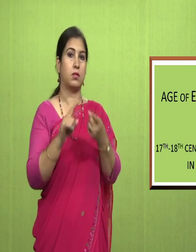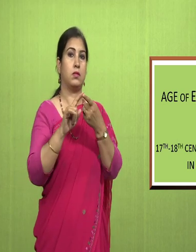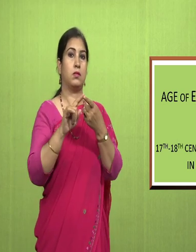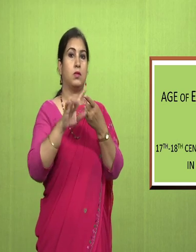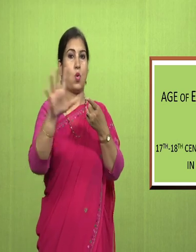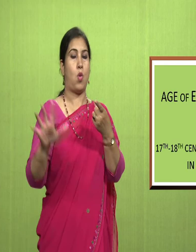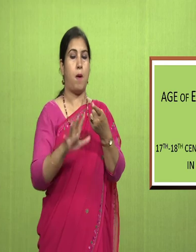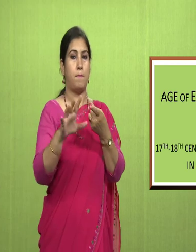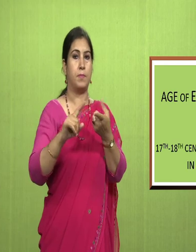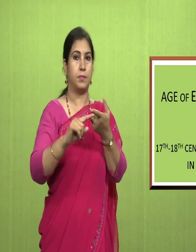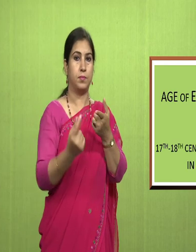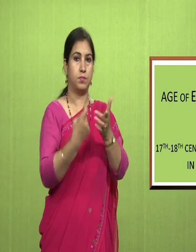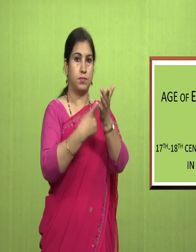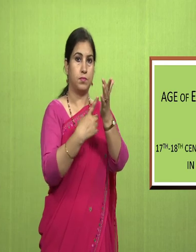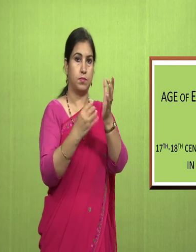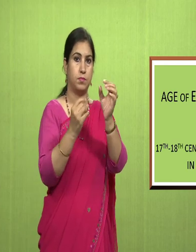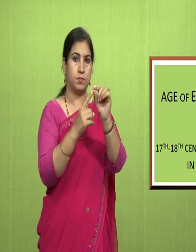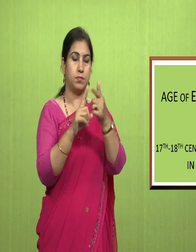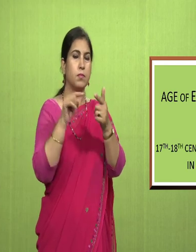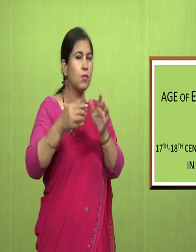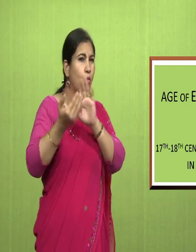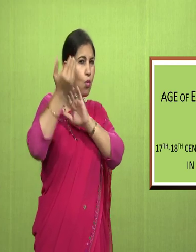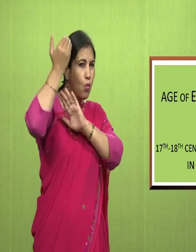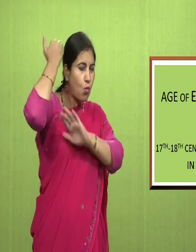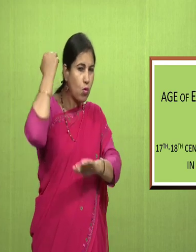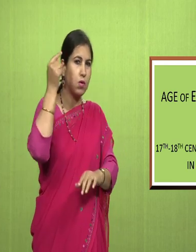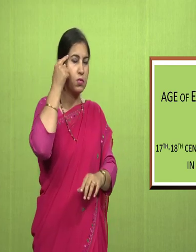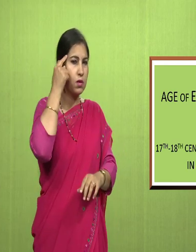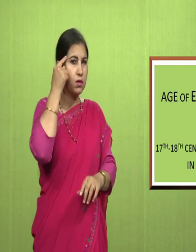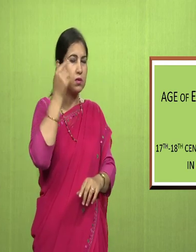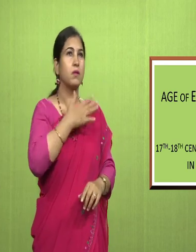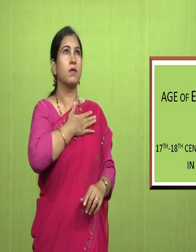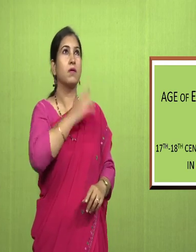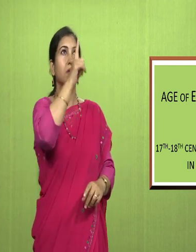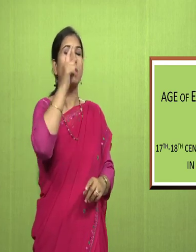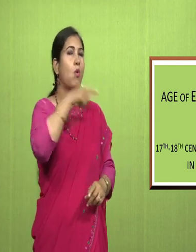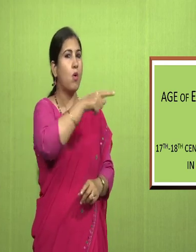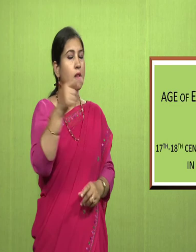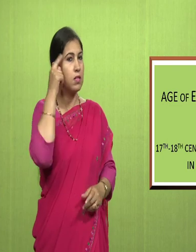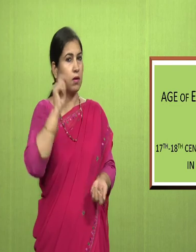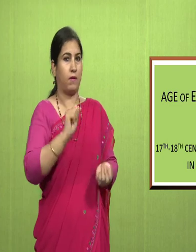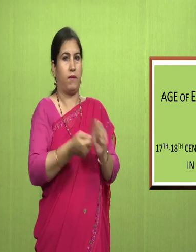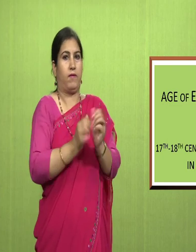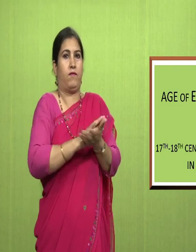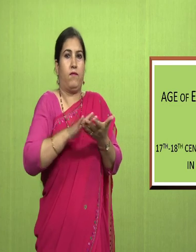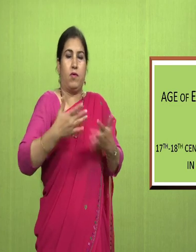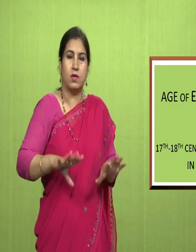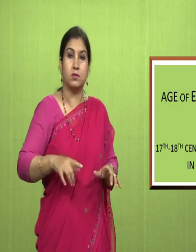During this movement, old religious views came to an end and the